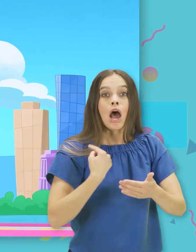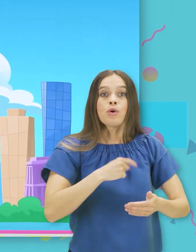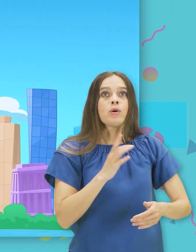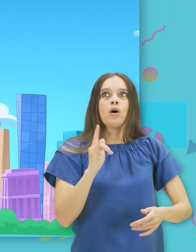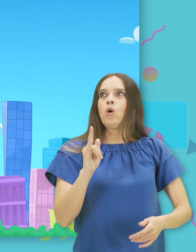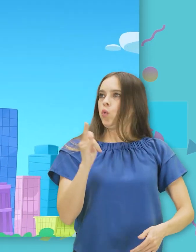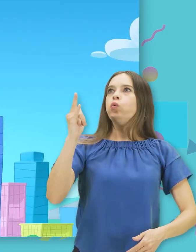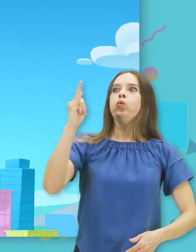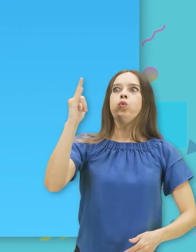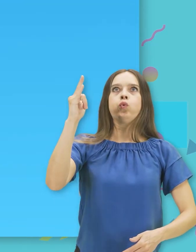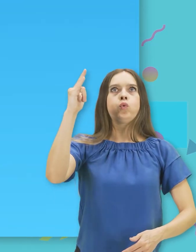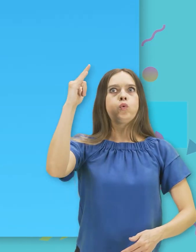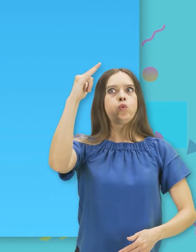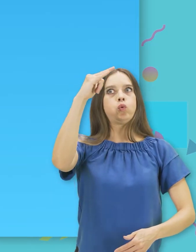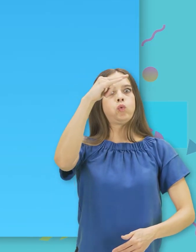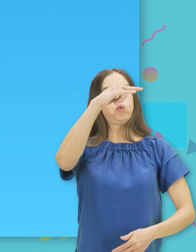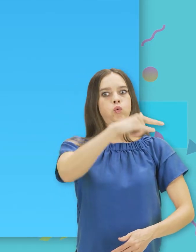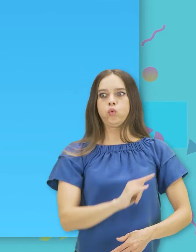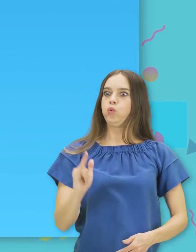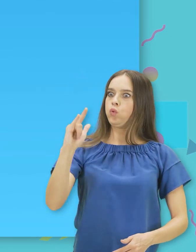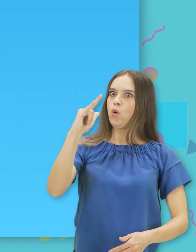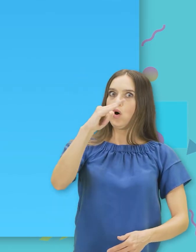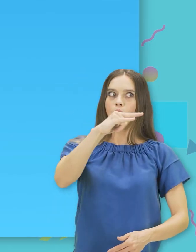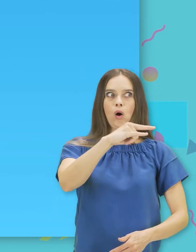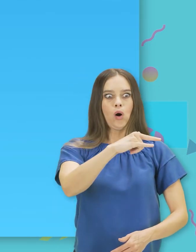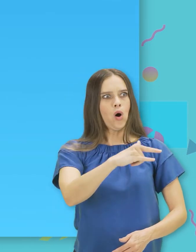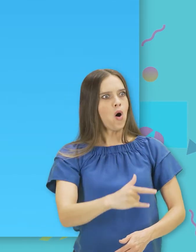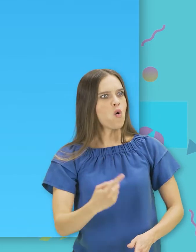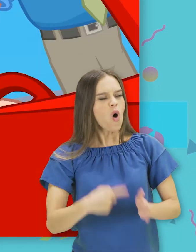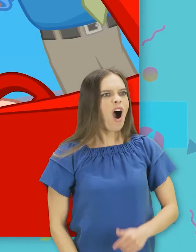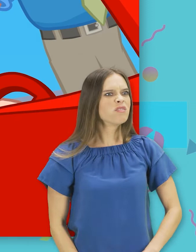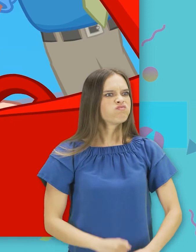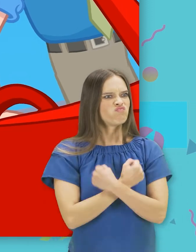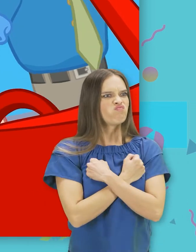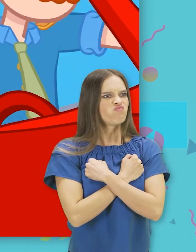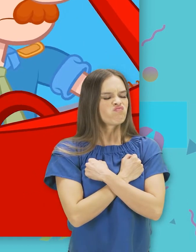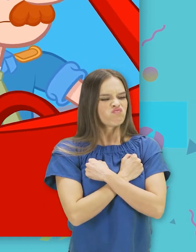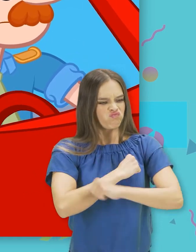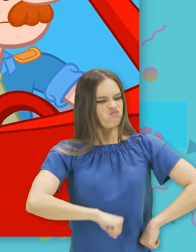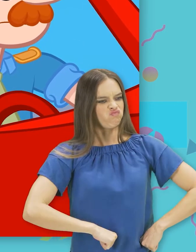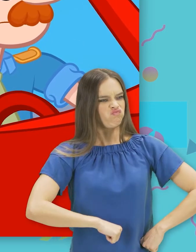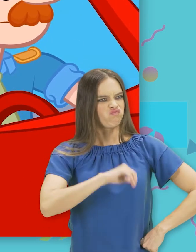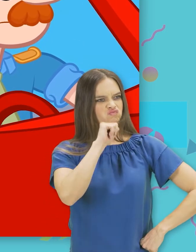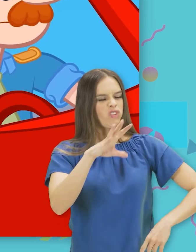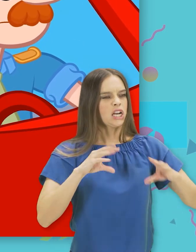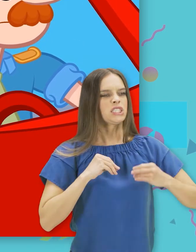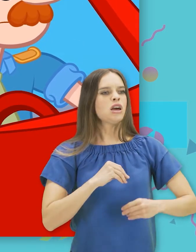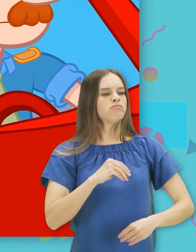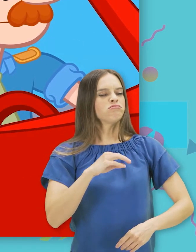Fly Cars aren't supposed to fly in my city Morphle, we have to get in front of the bandits